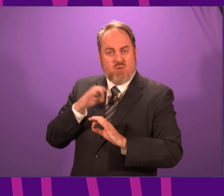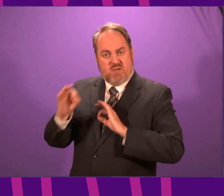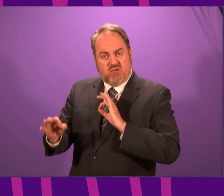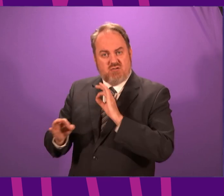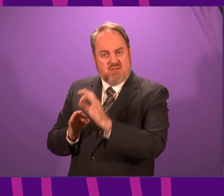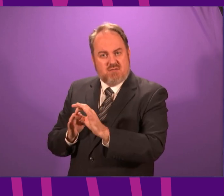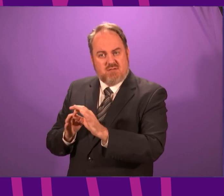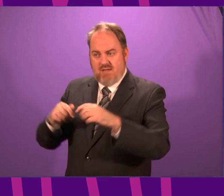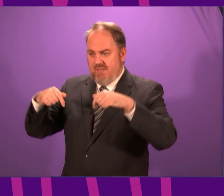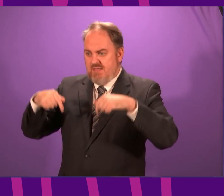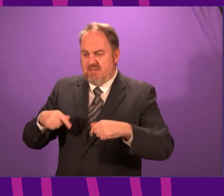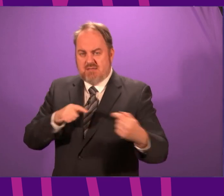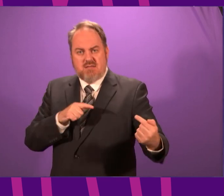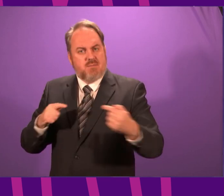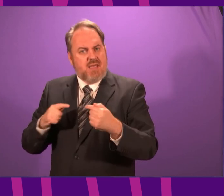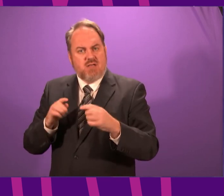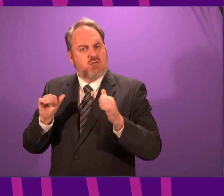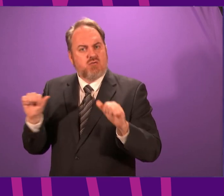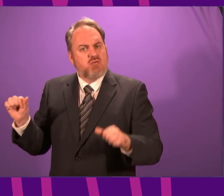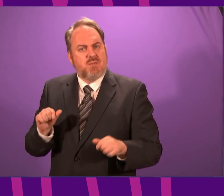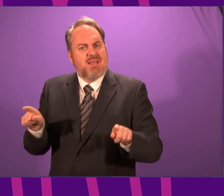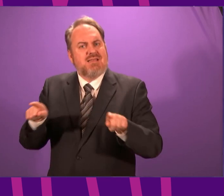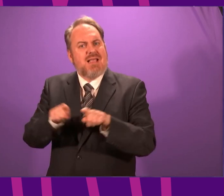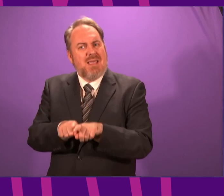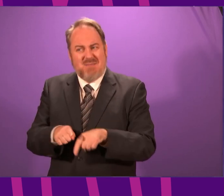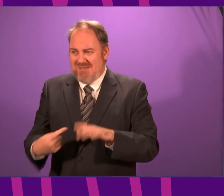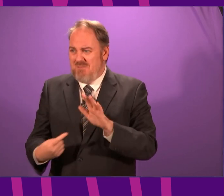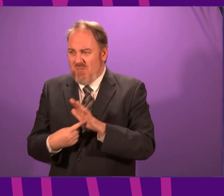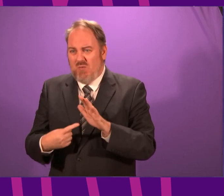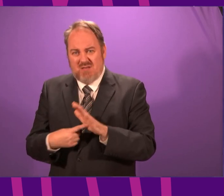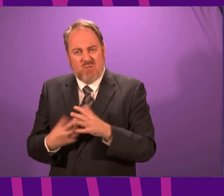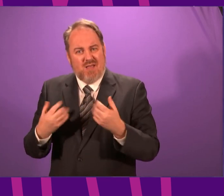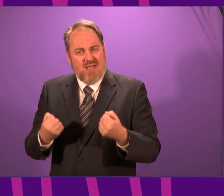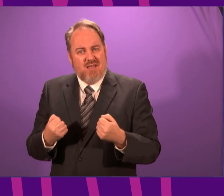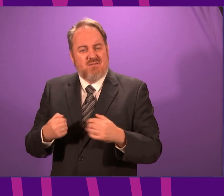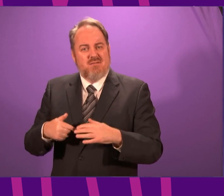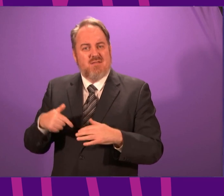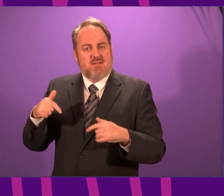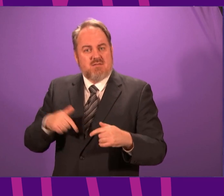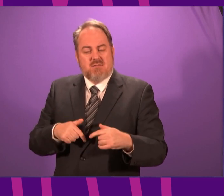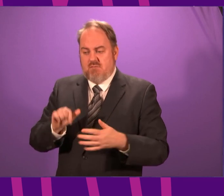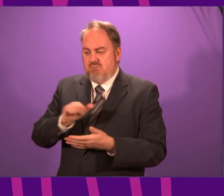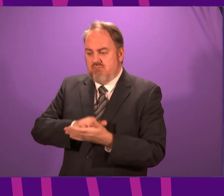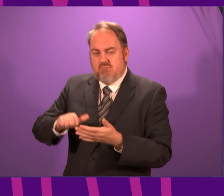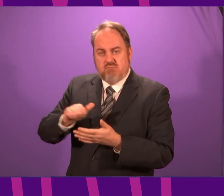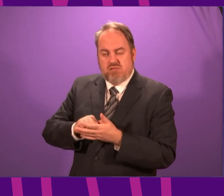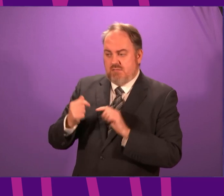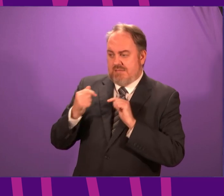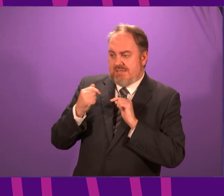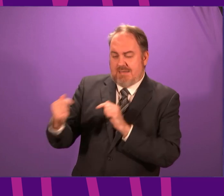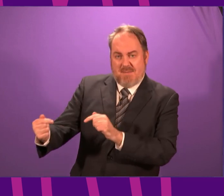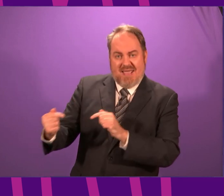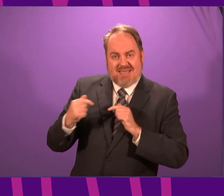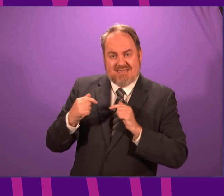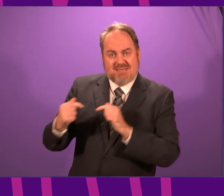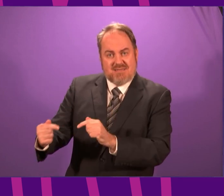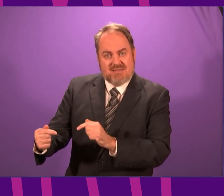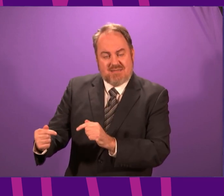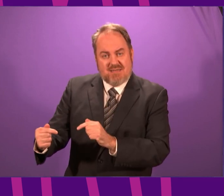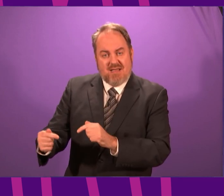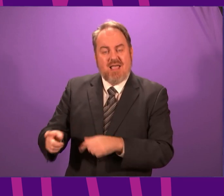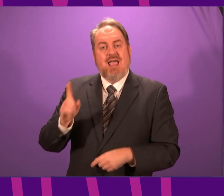this debate should be any different. In fact, arguably, I thought it was more important that we should have both, and as Neil Findlay said in his